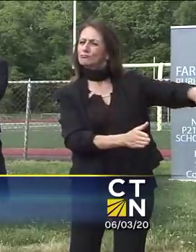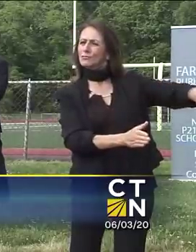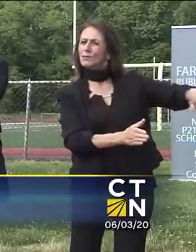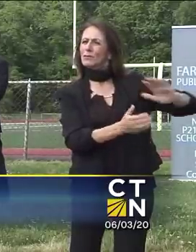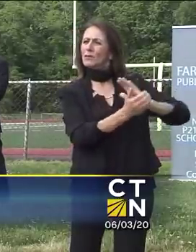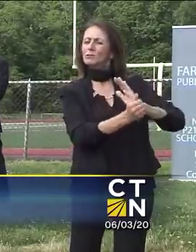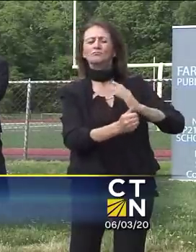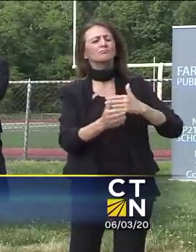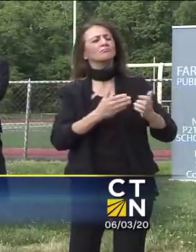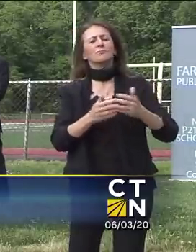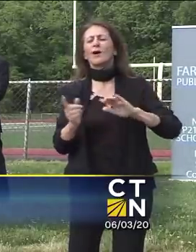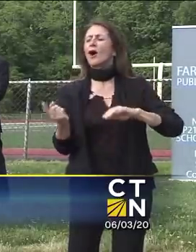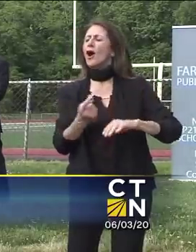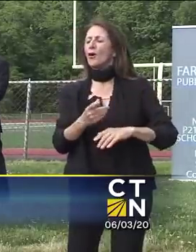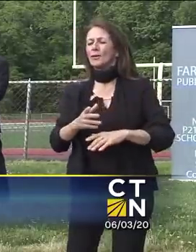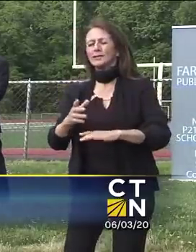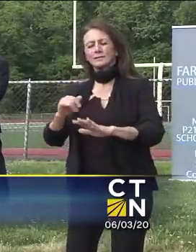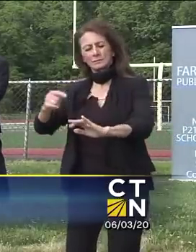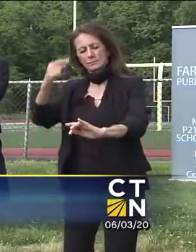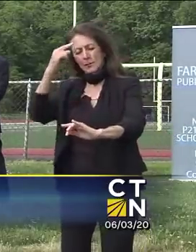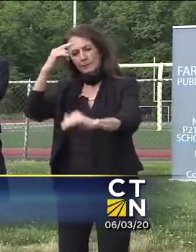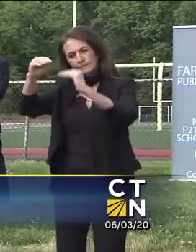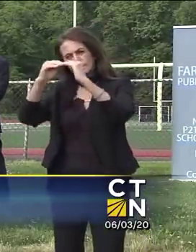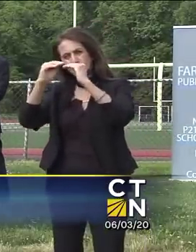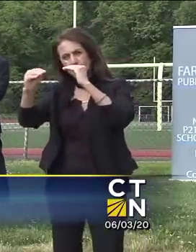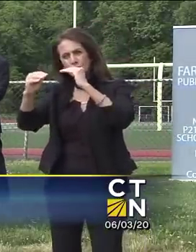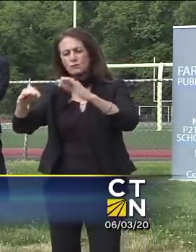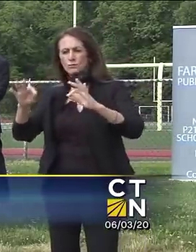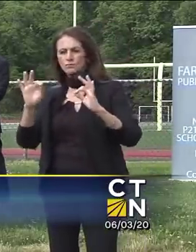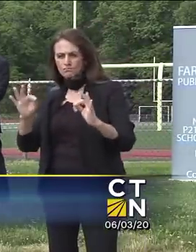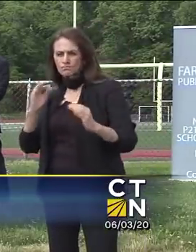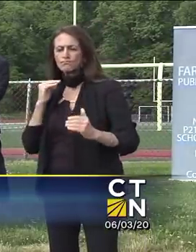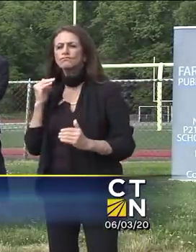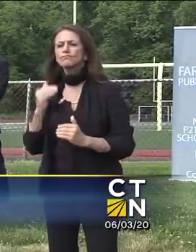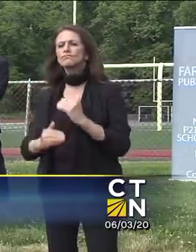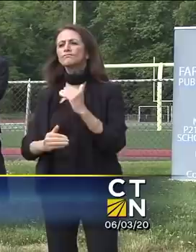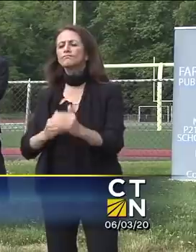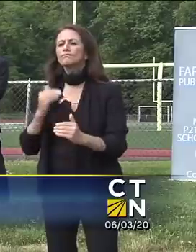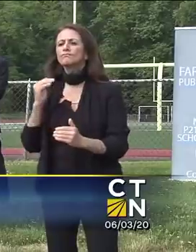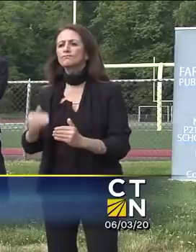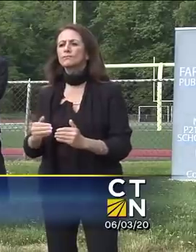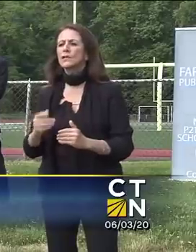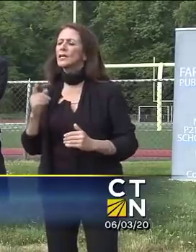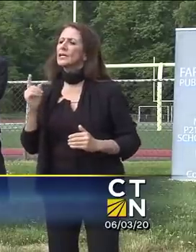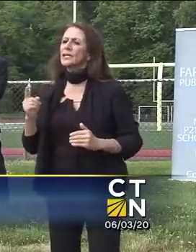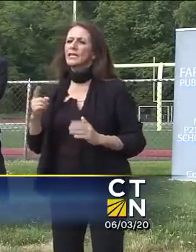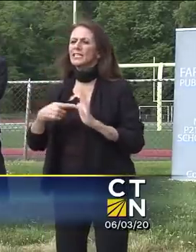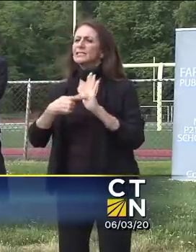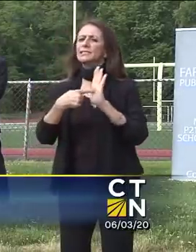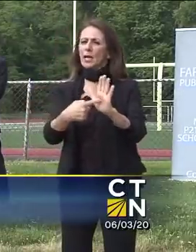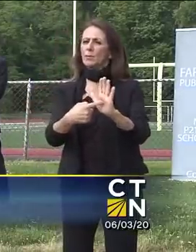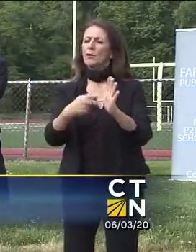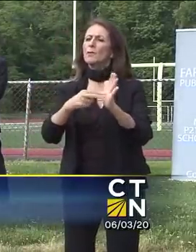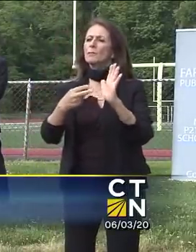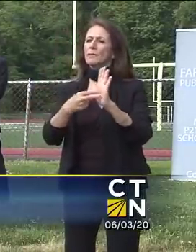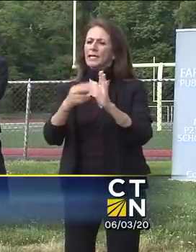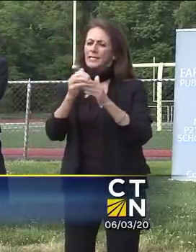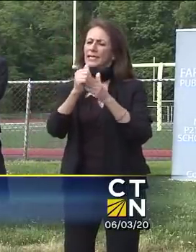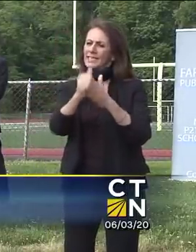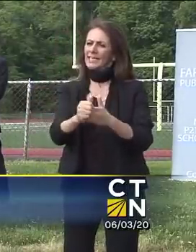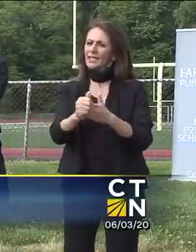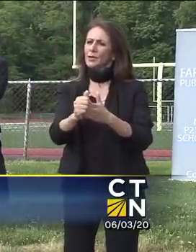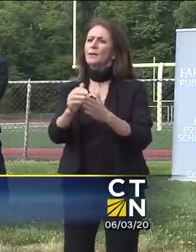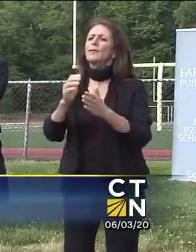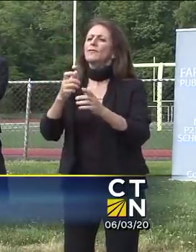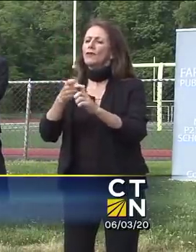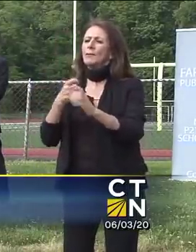he is, he has always remained level-headed and grounded. Brandon is an exemplar of what it means to lead by